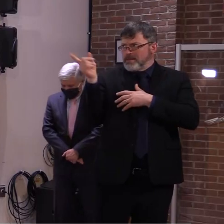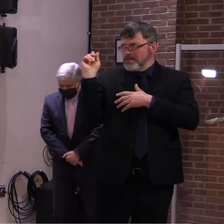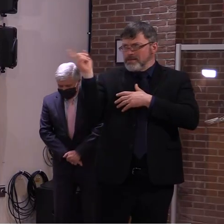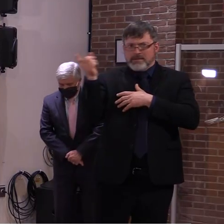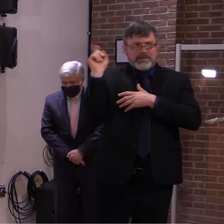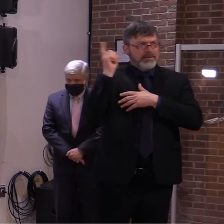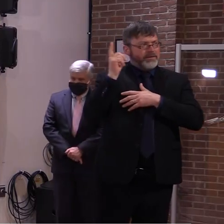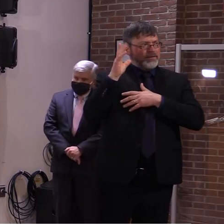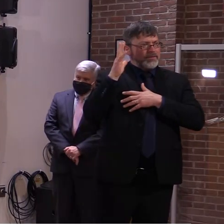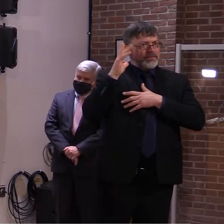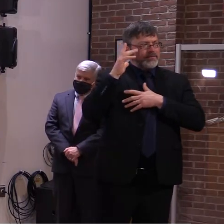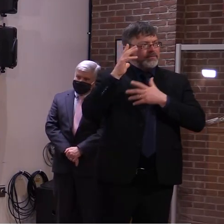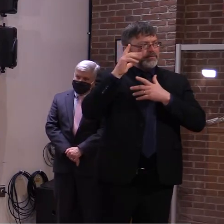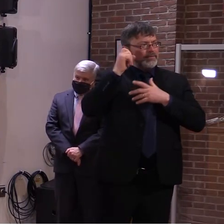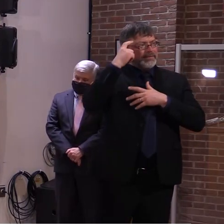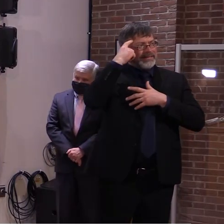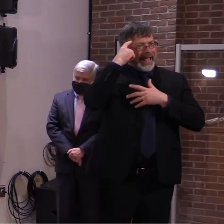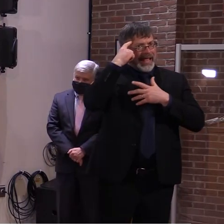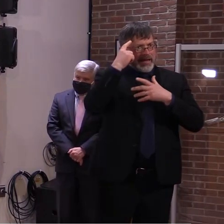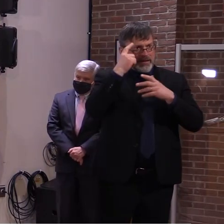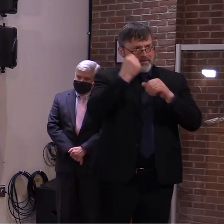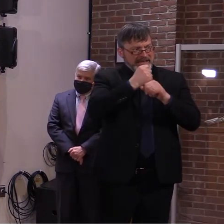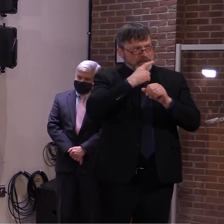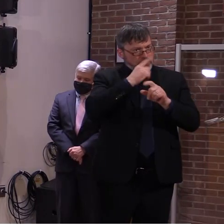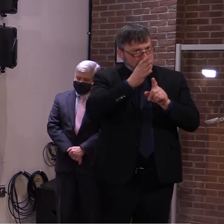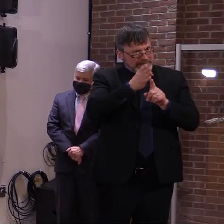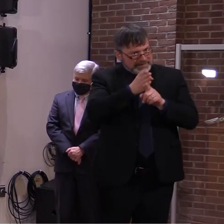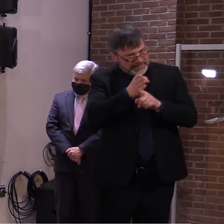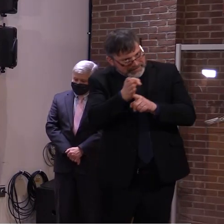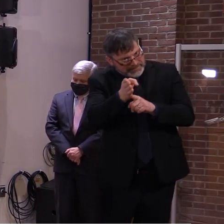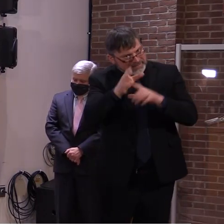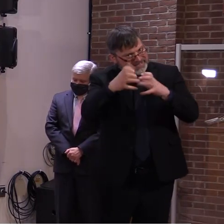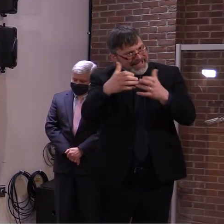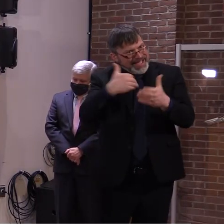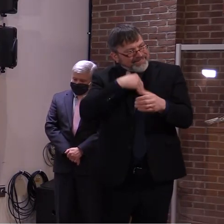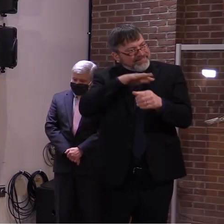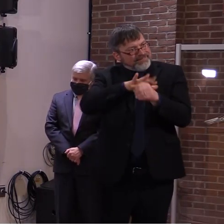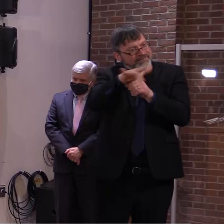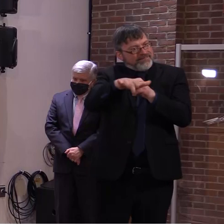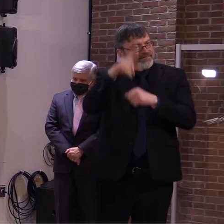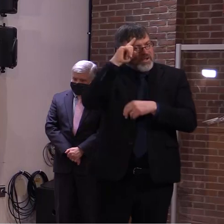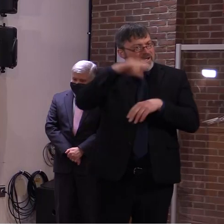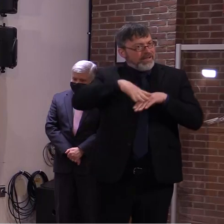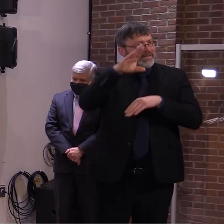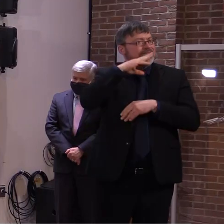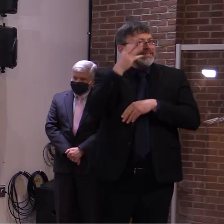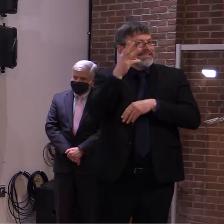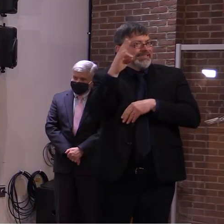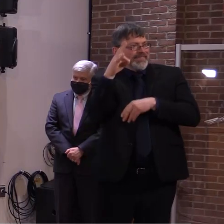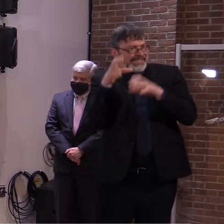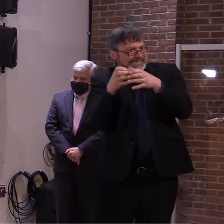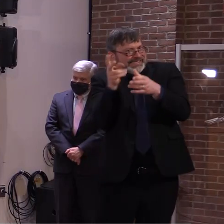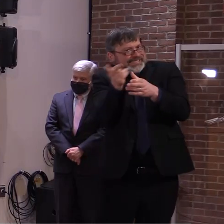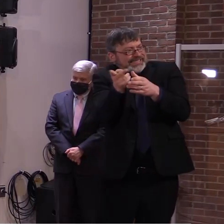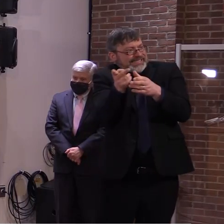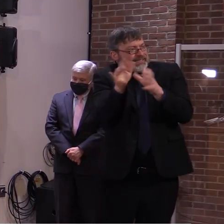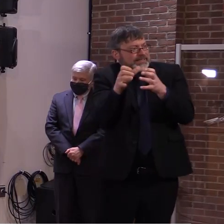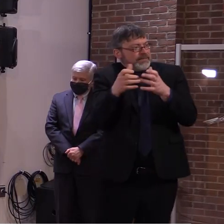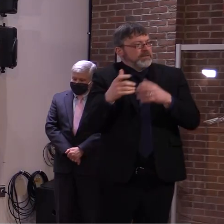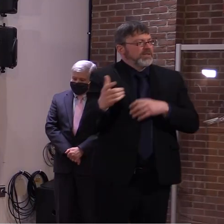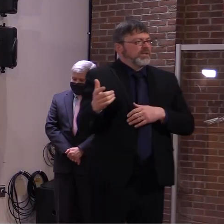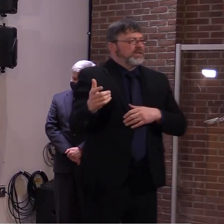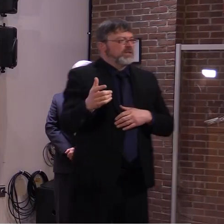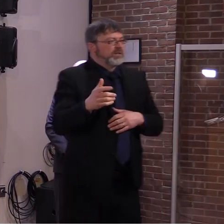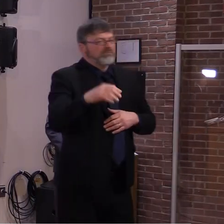contemplating all of those because we, again, wanted to make sure that we allowed for an opportunity for those 16